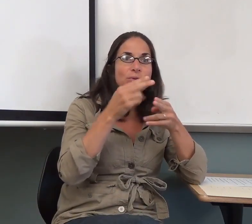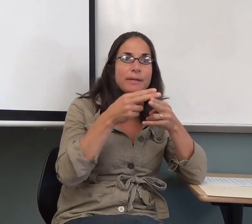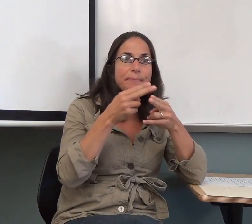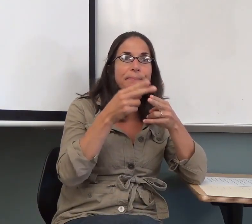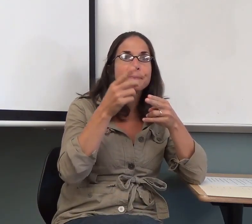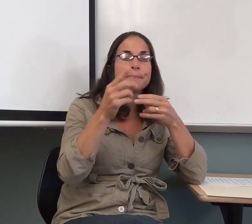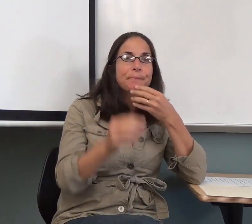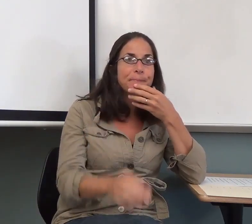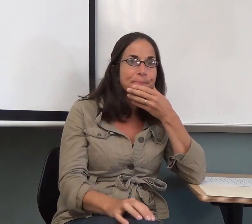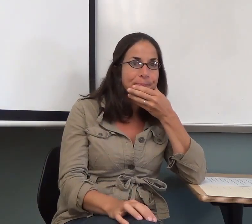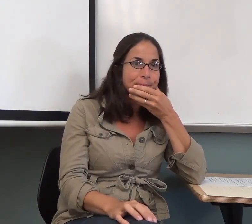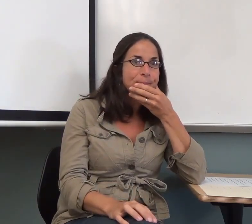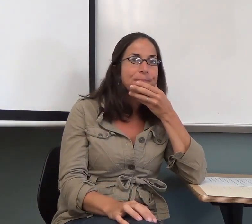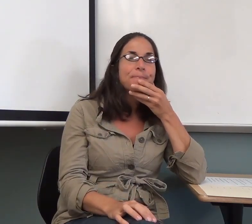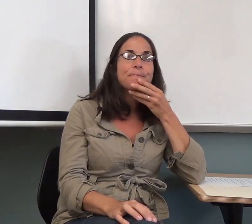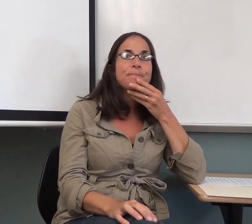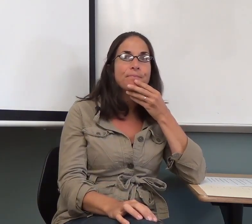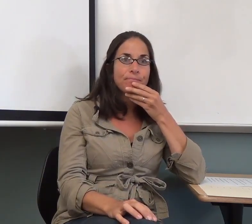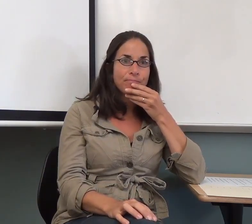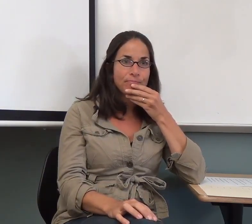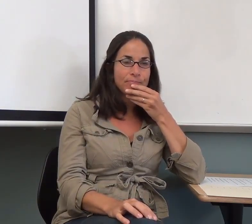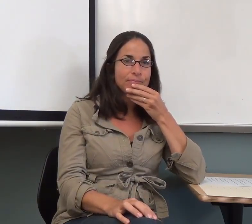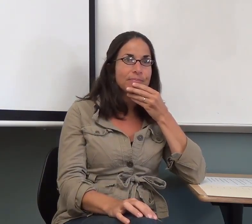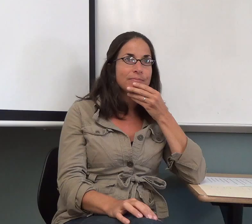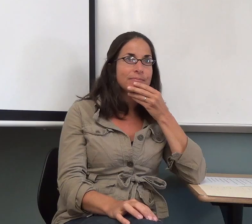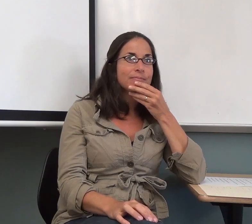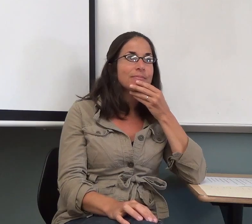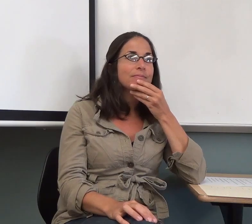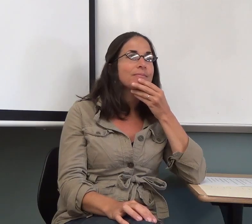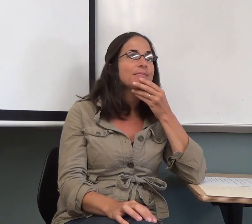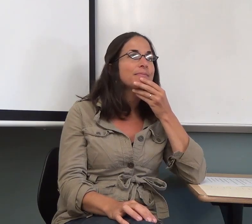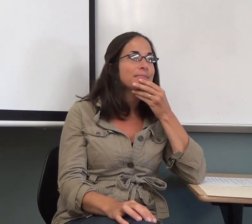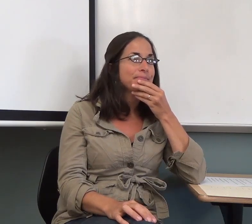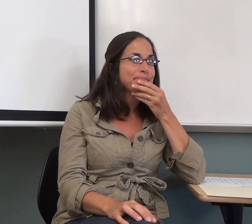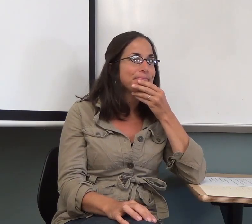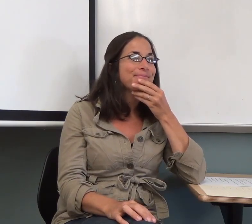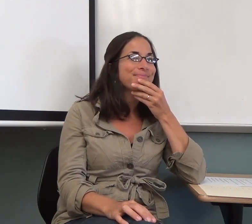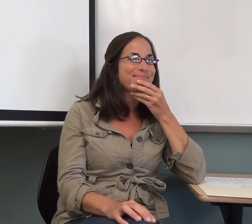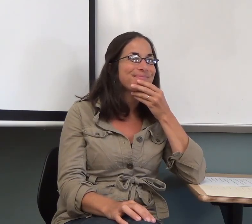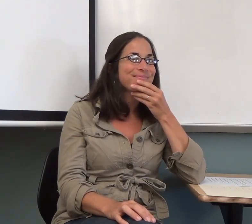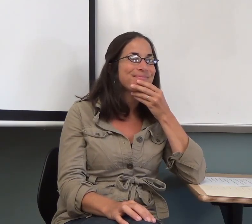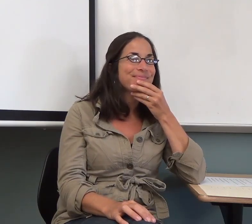sentence. Read that for the weekend, thank you. Anybody else? David, thank you. Okay.